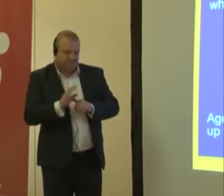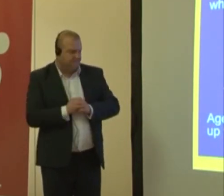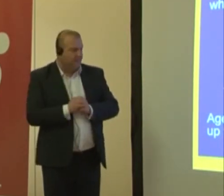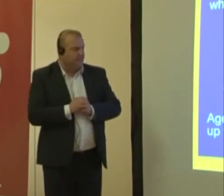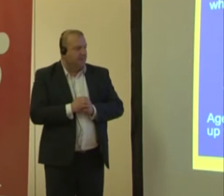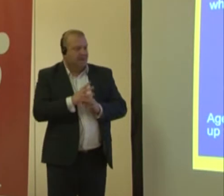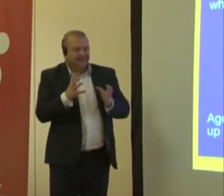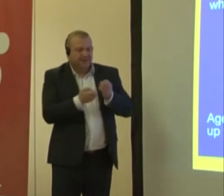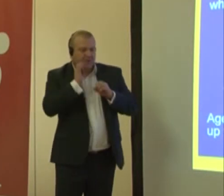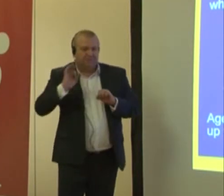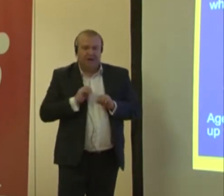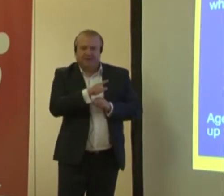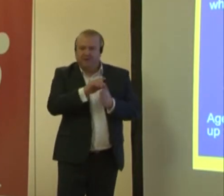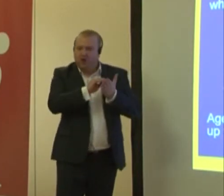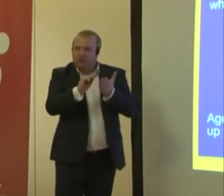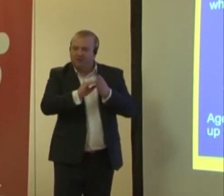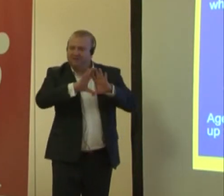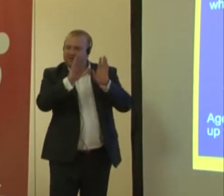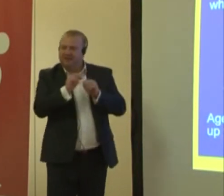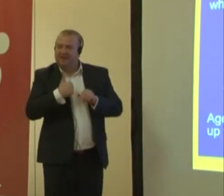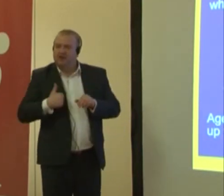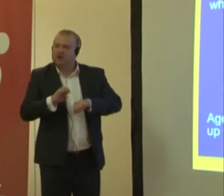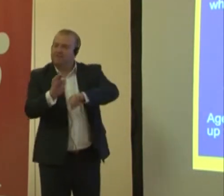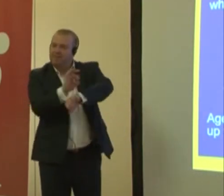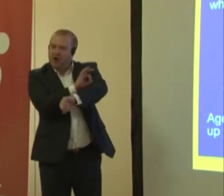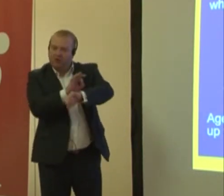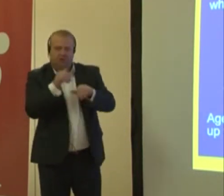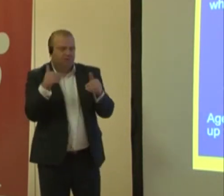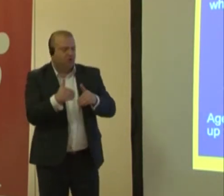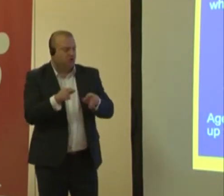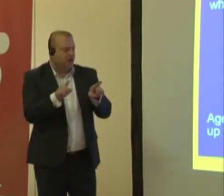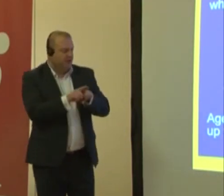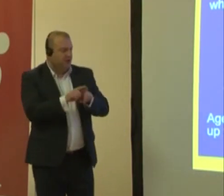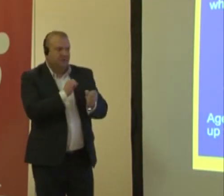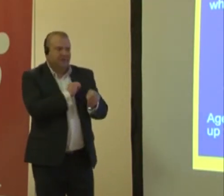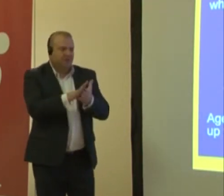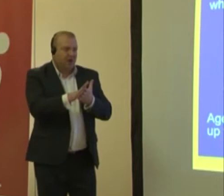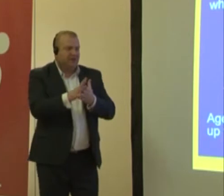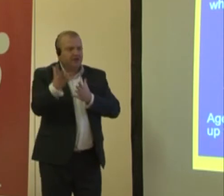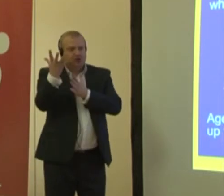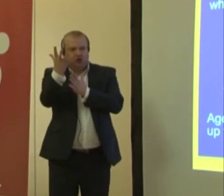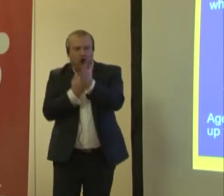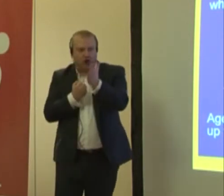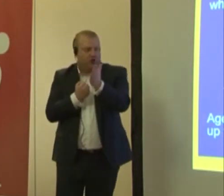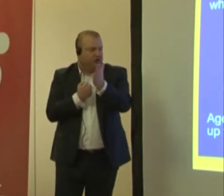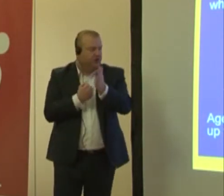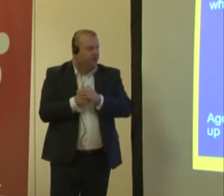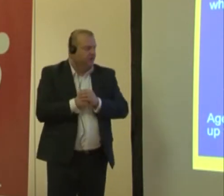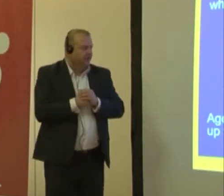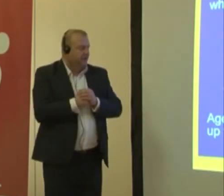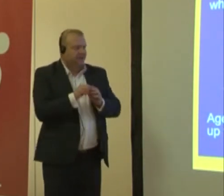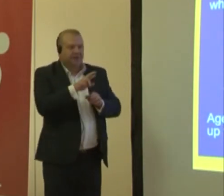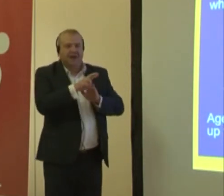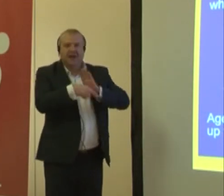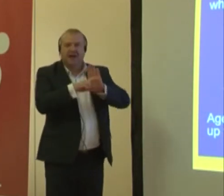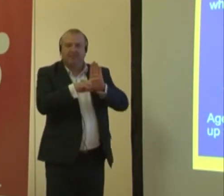order for free all the reports in Polish language. So you just need to write our secretariat or